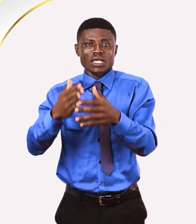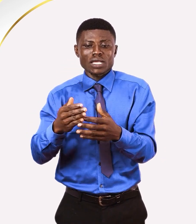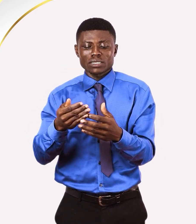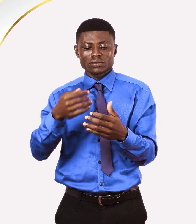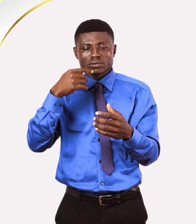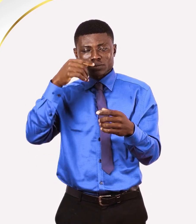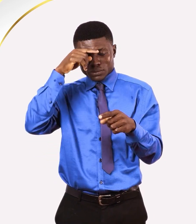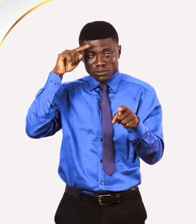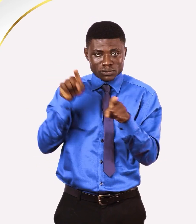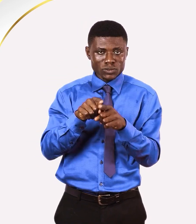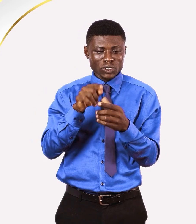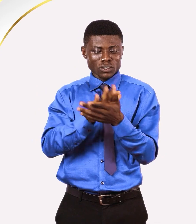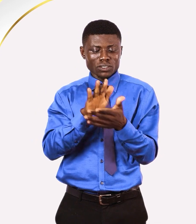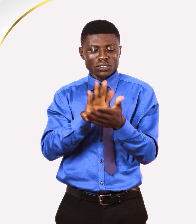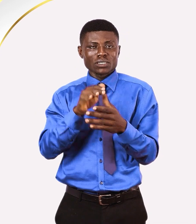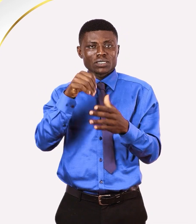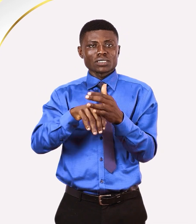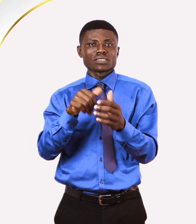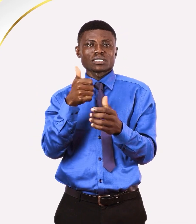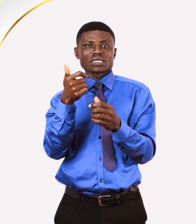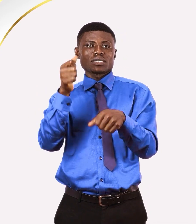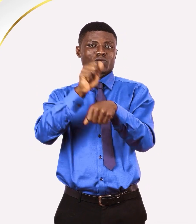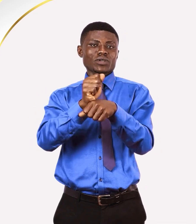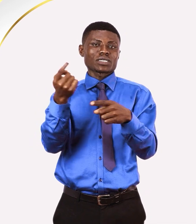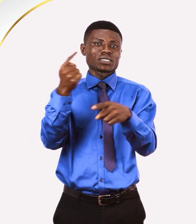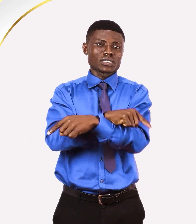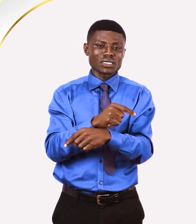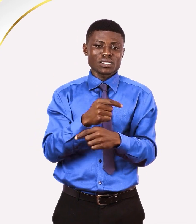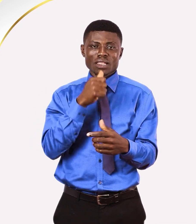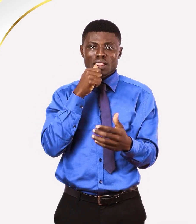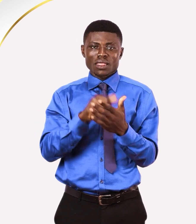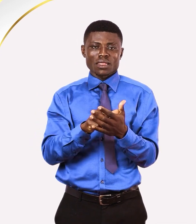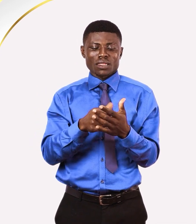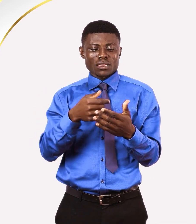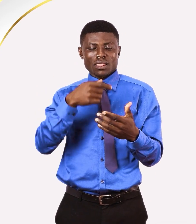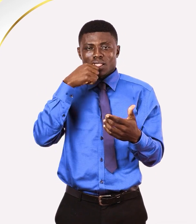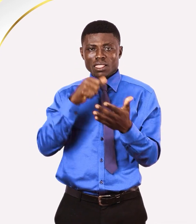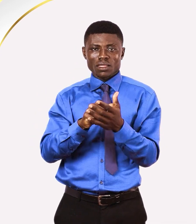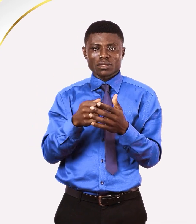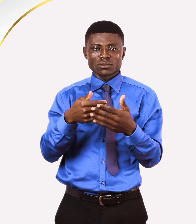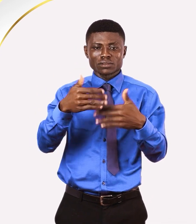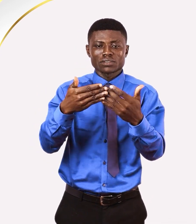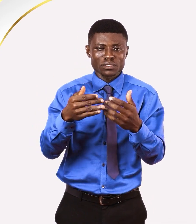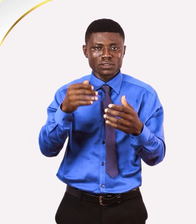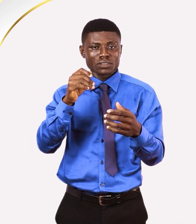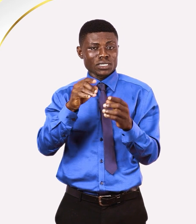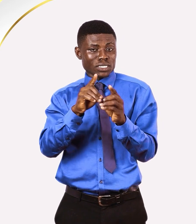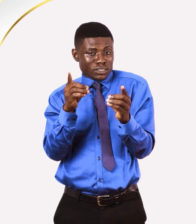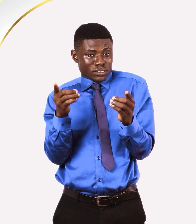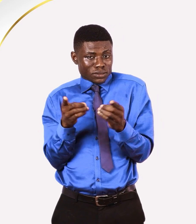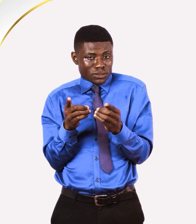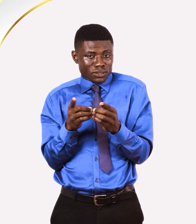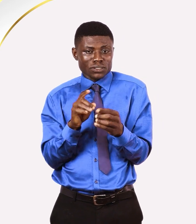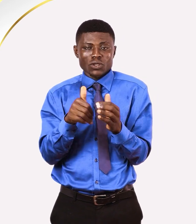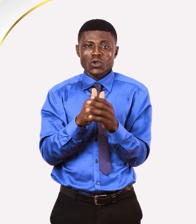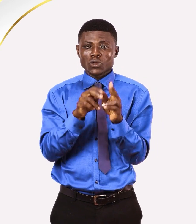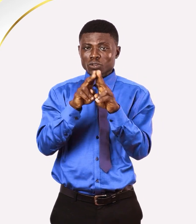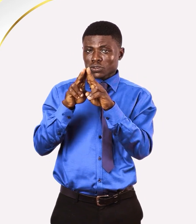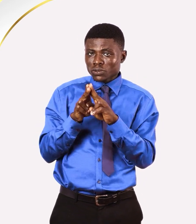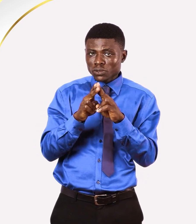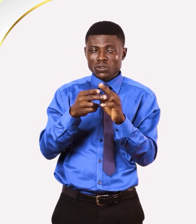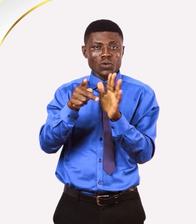contract proposals within 10 working days after submission of a supplier's contract to it. Department